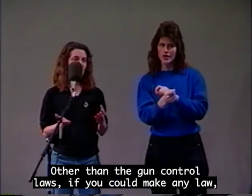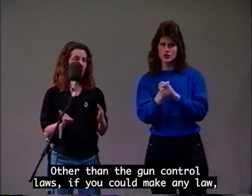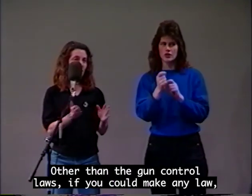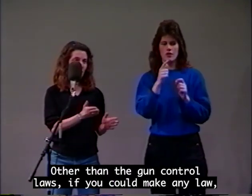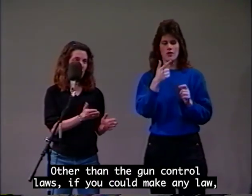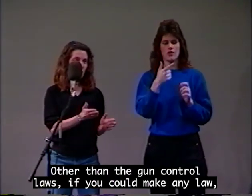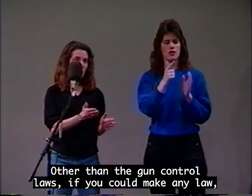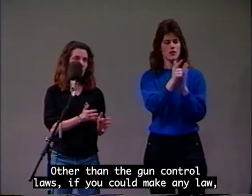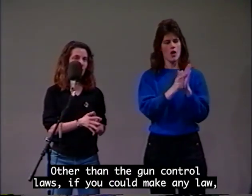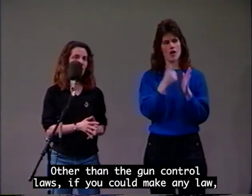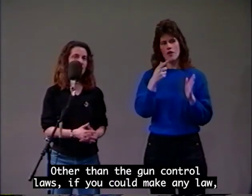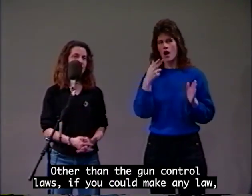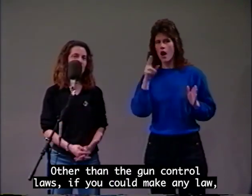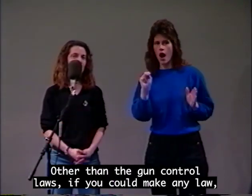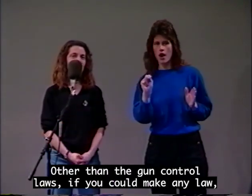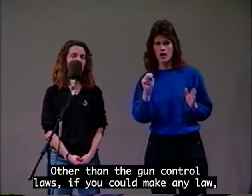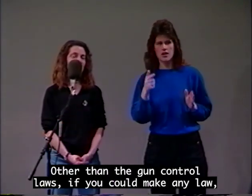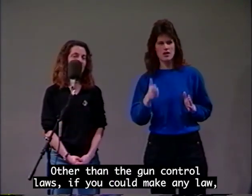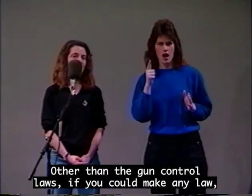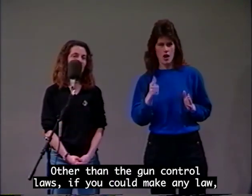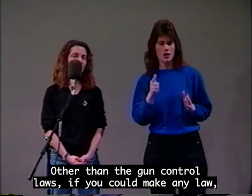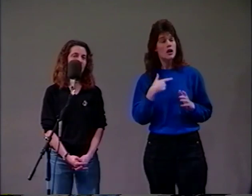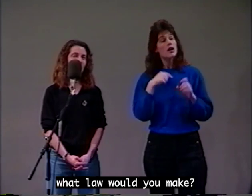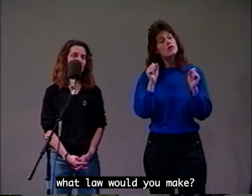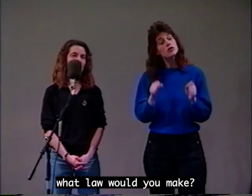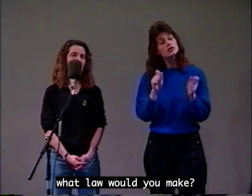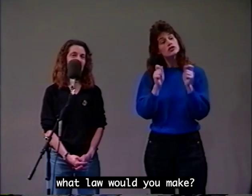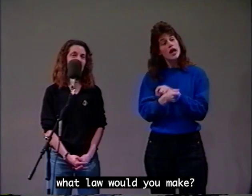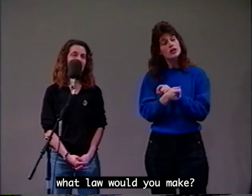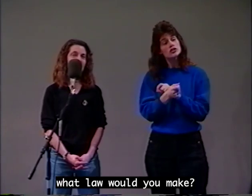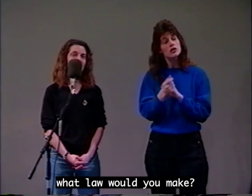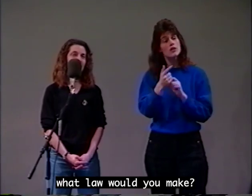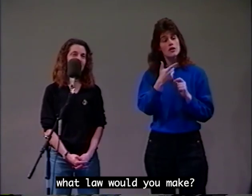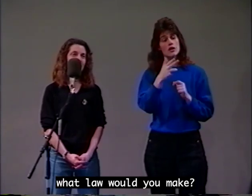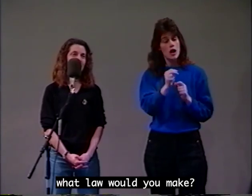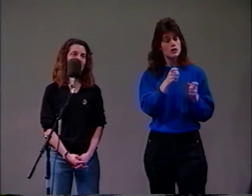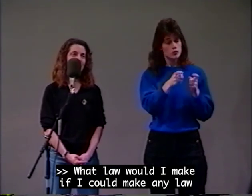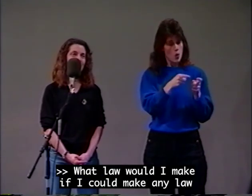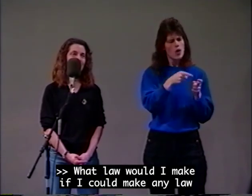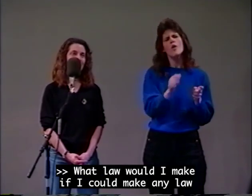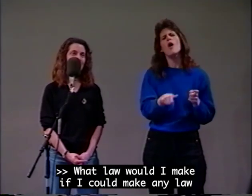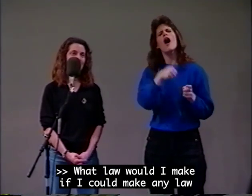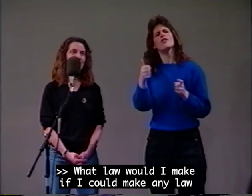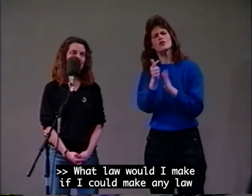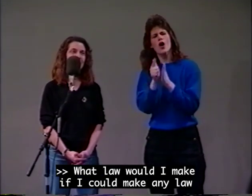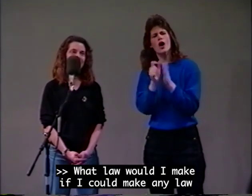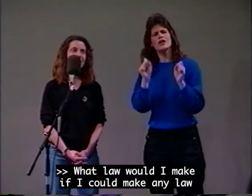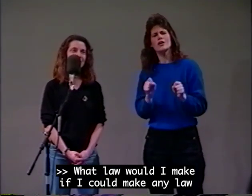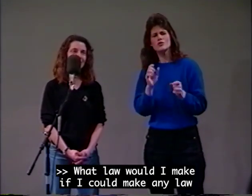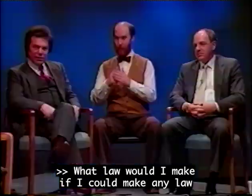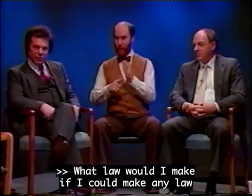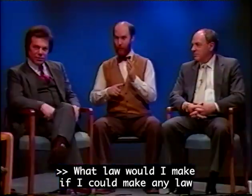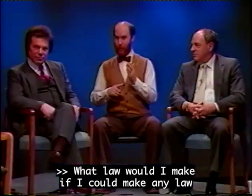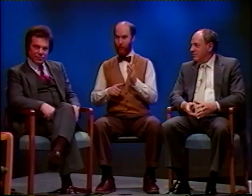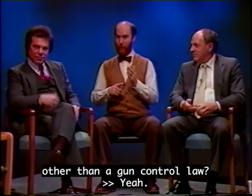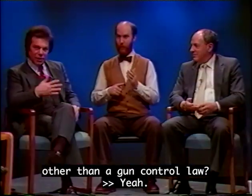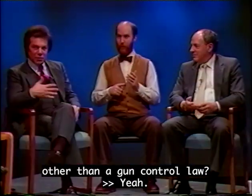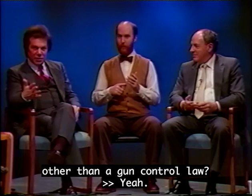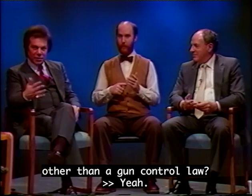Other than the gun control laws, if you could make any law, what law would you make? What law would I make if I could make any